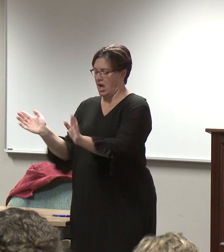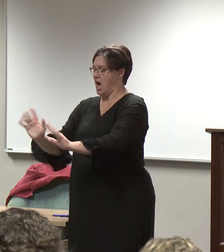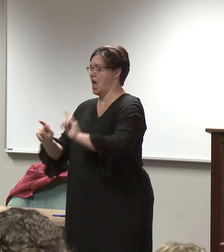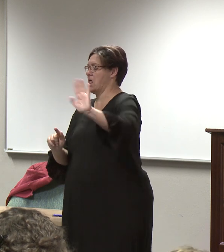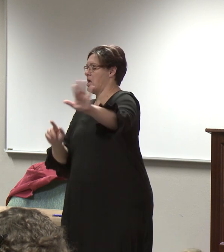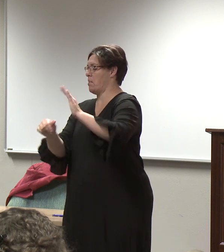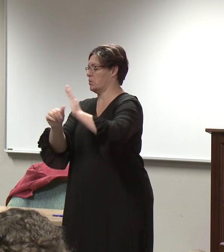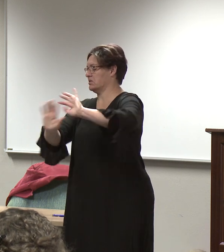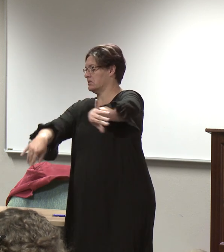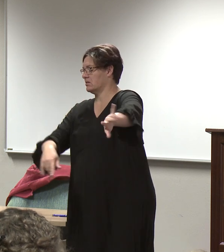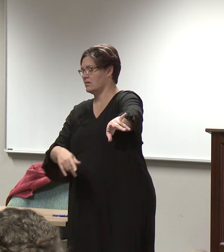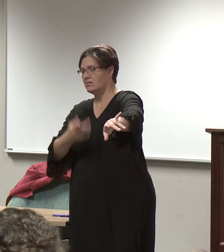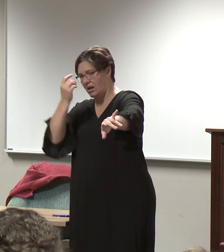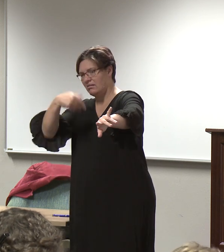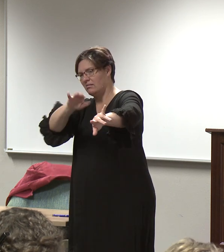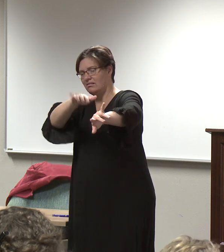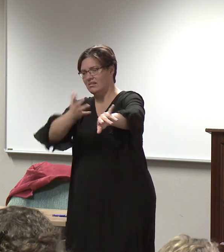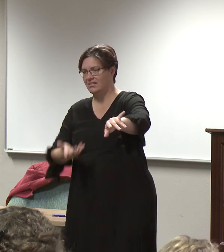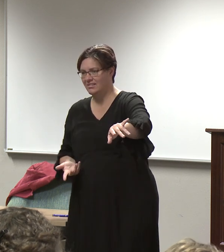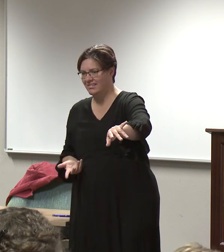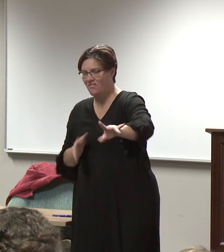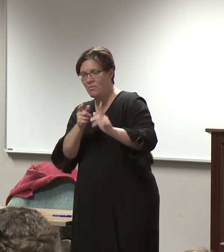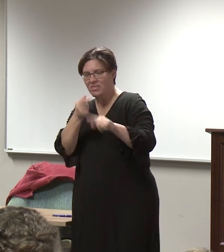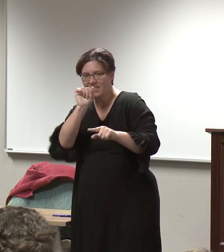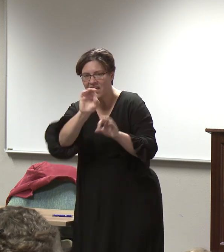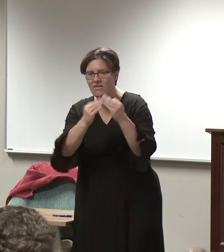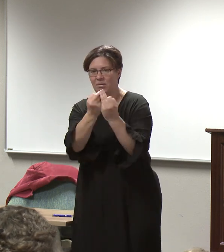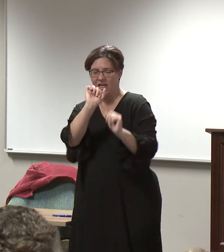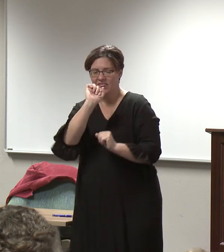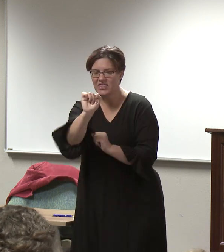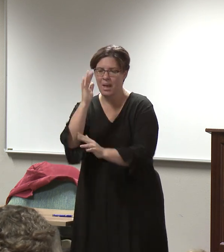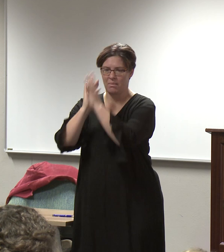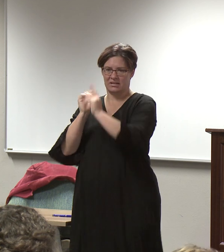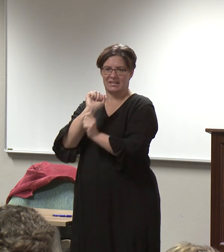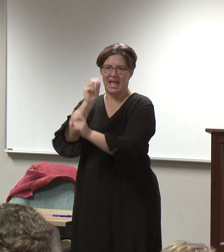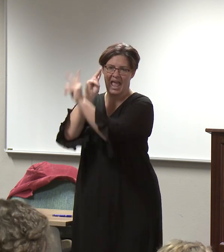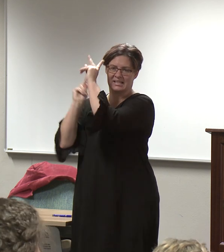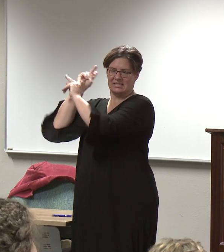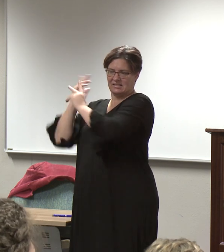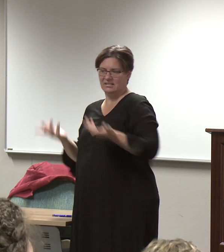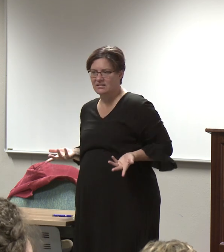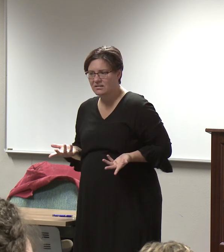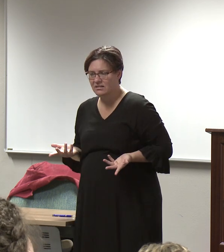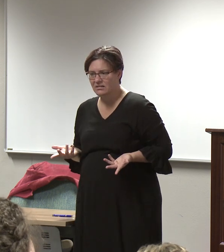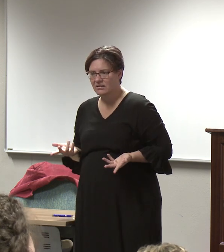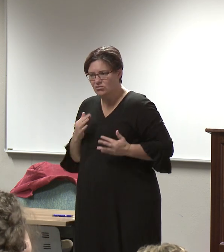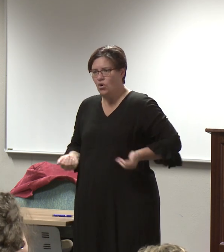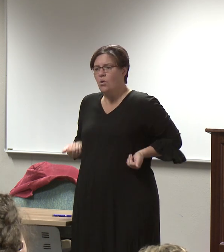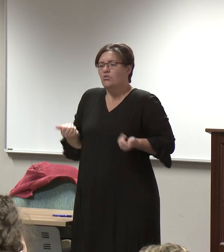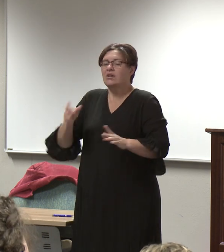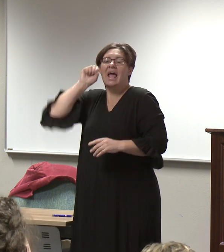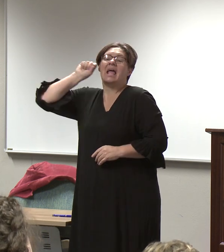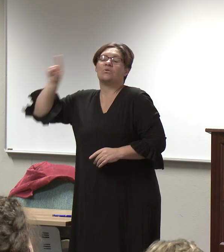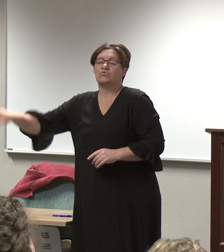or rural, from their families, from their past, from their ancestors. So you produce